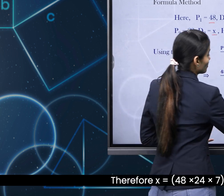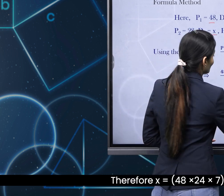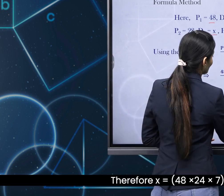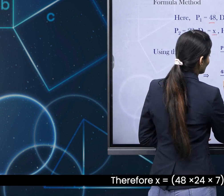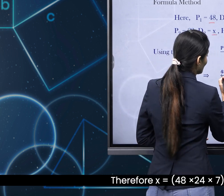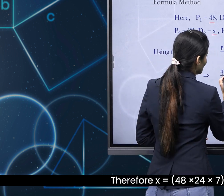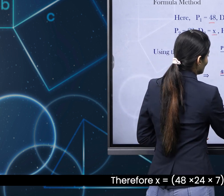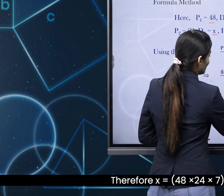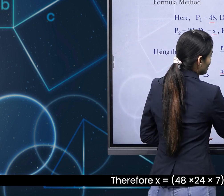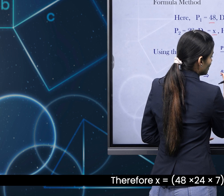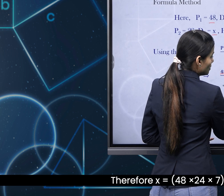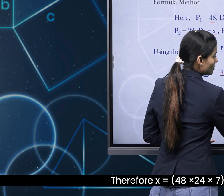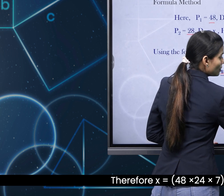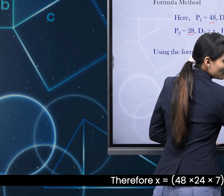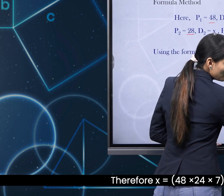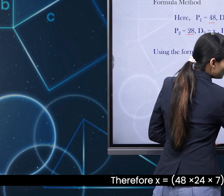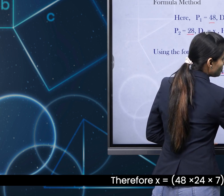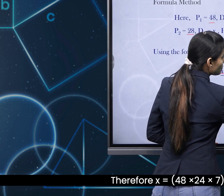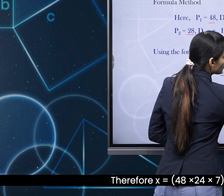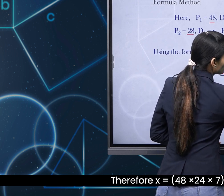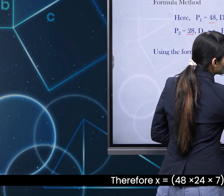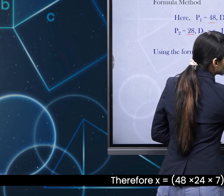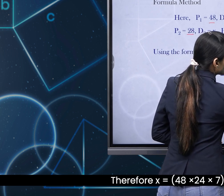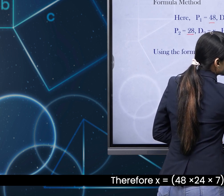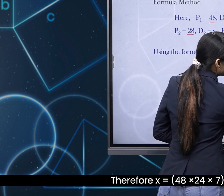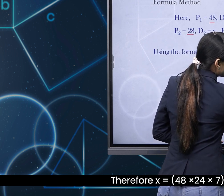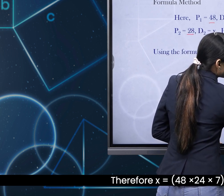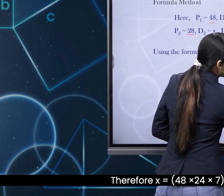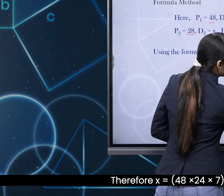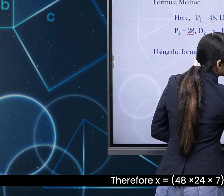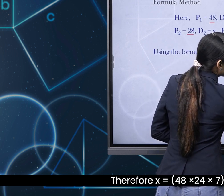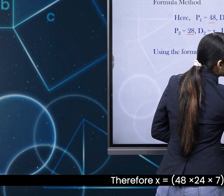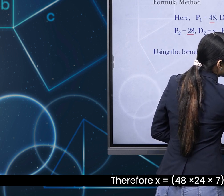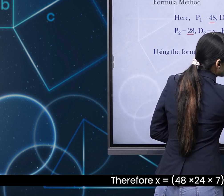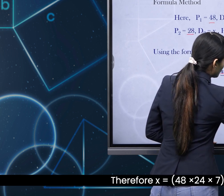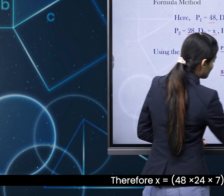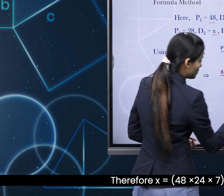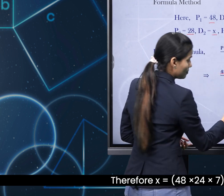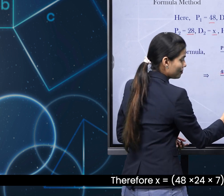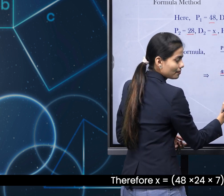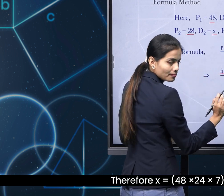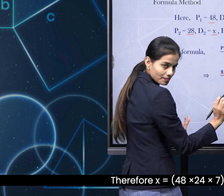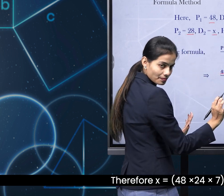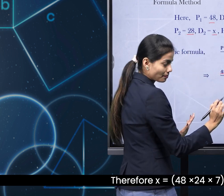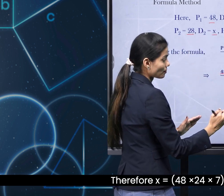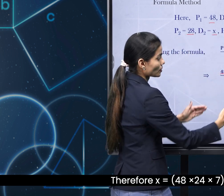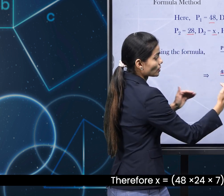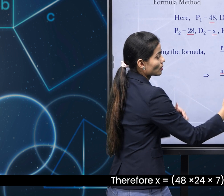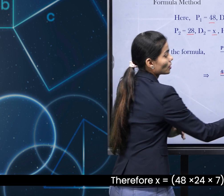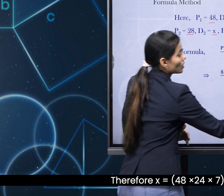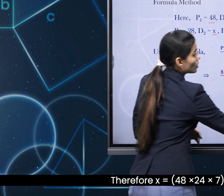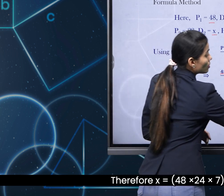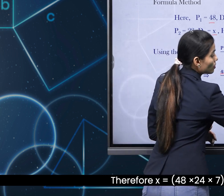Therefore, x is equal to 48 into 24 into 7 by 28 into 8